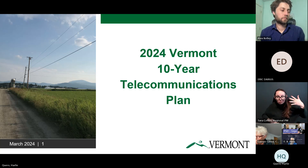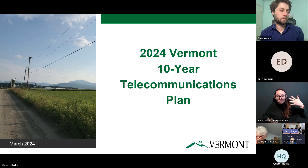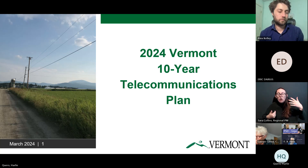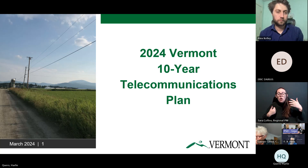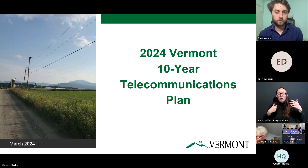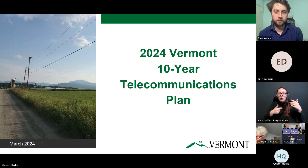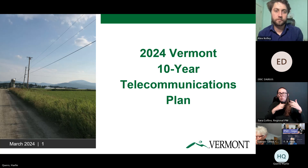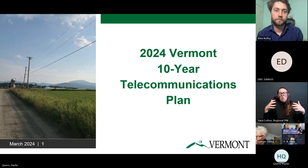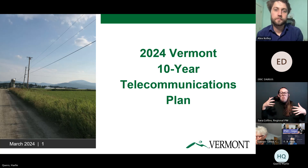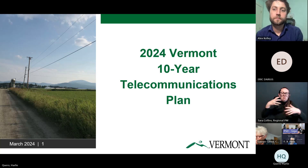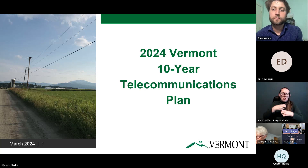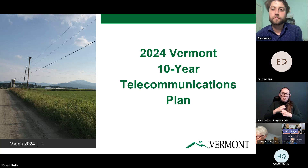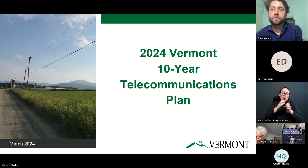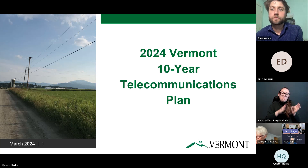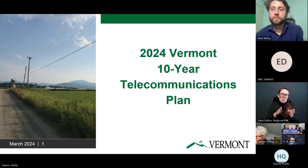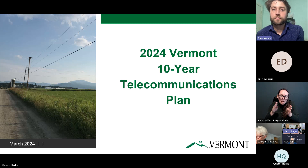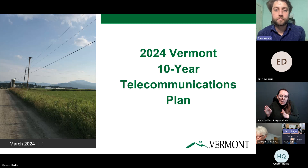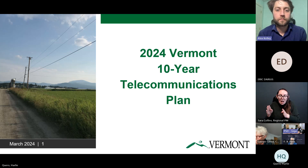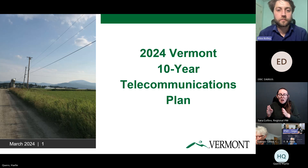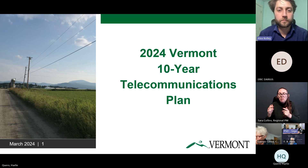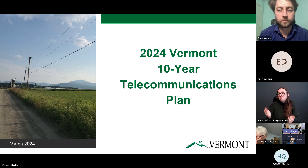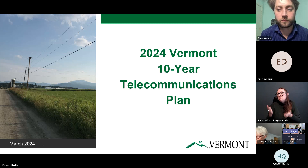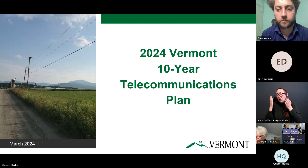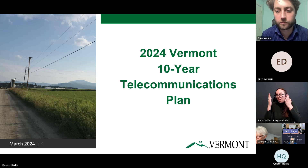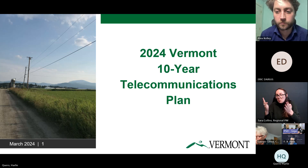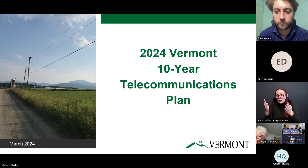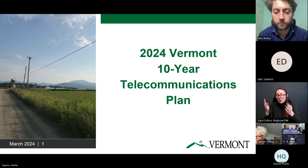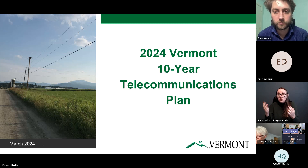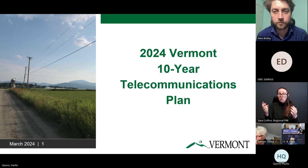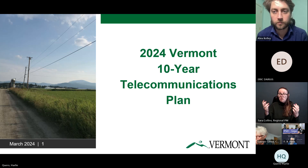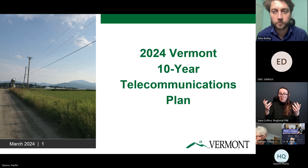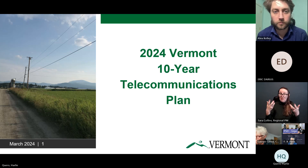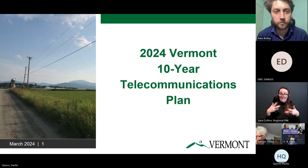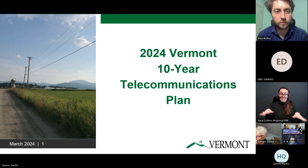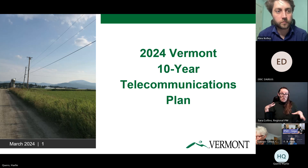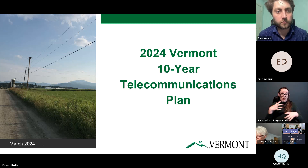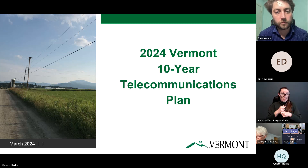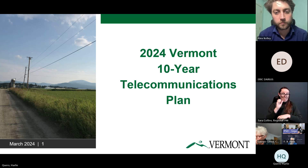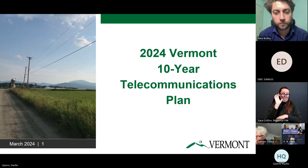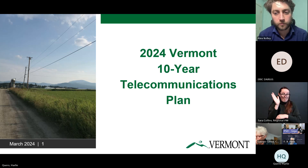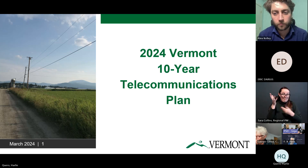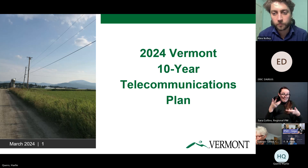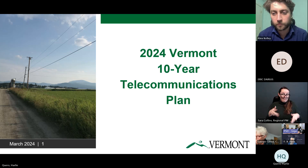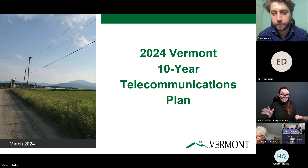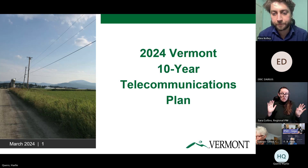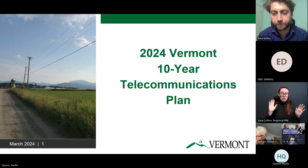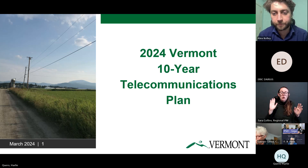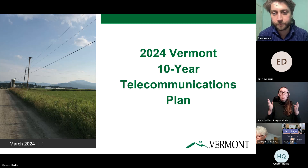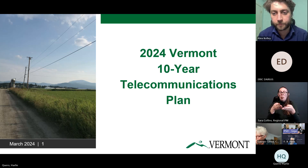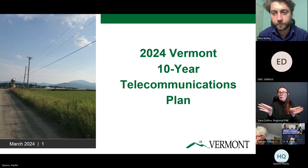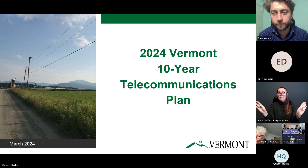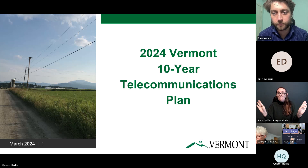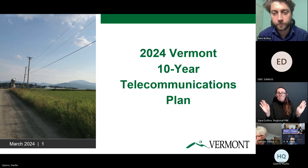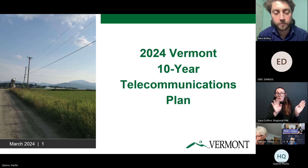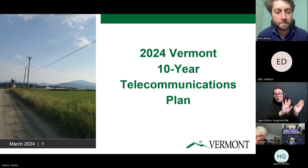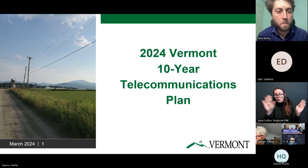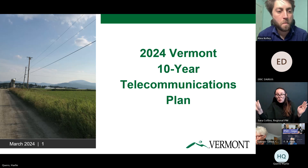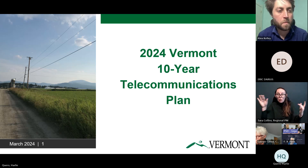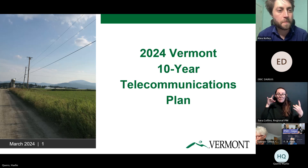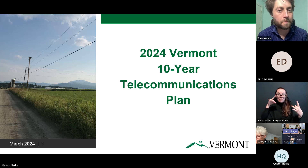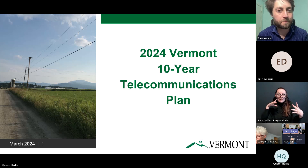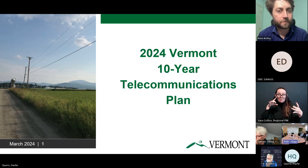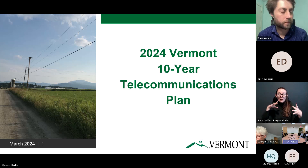the floor to input on the plan. I just want to add the caveat that this is not an